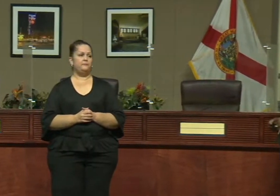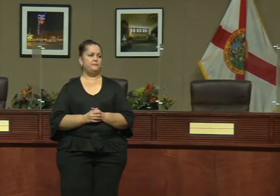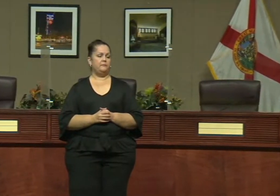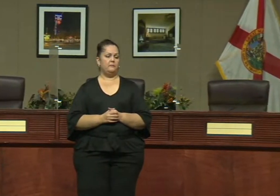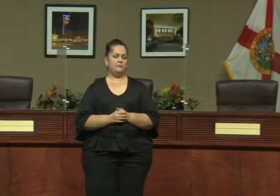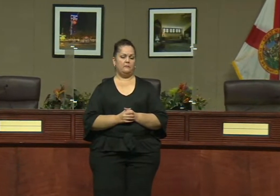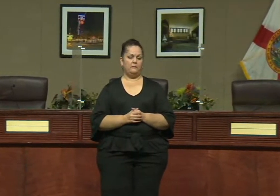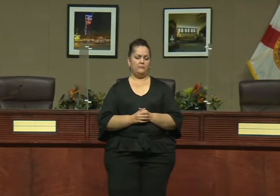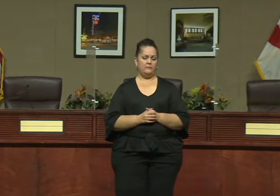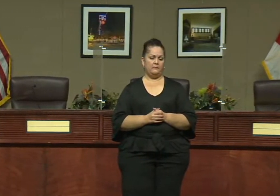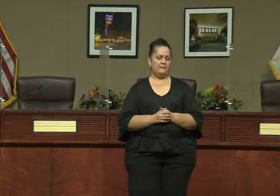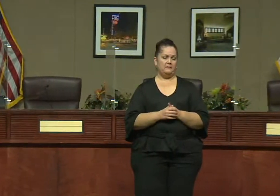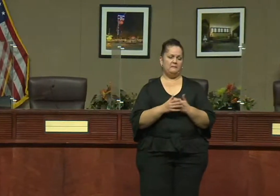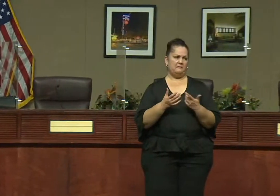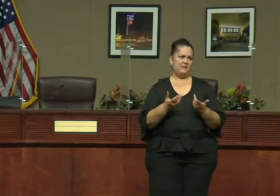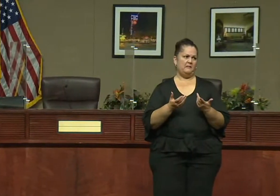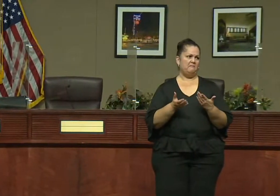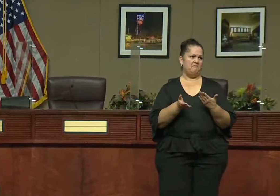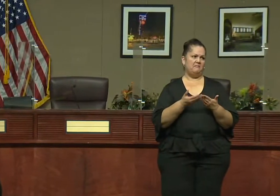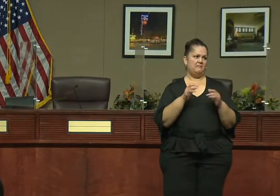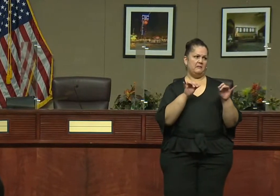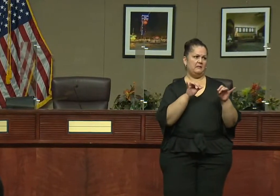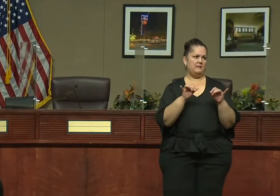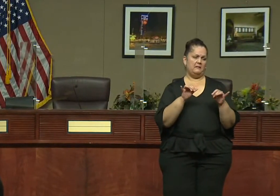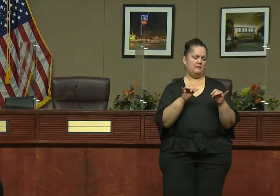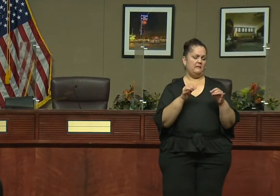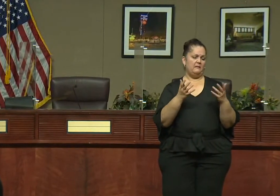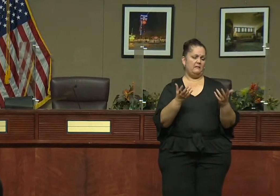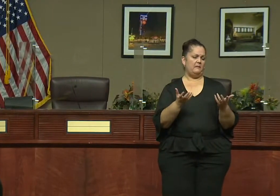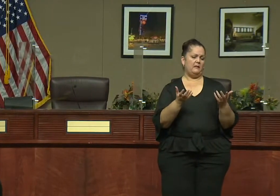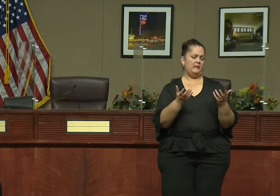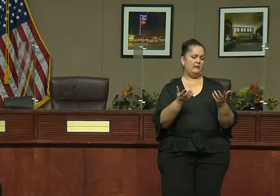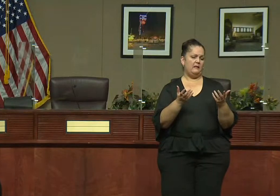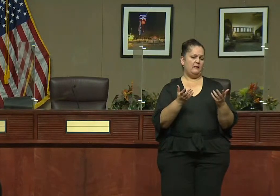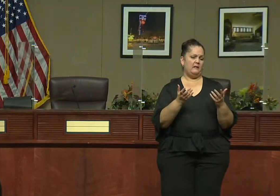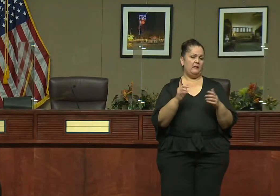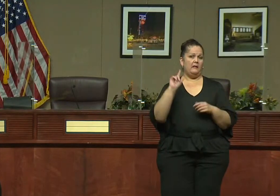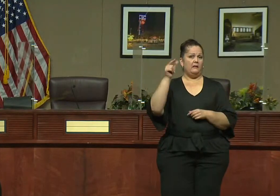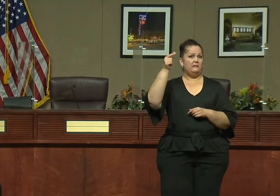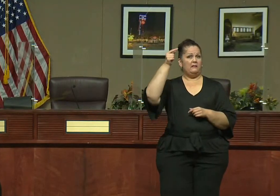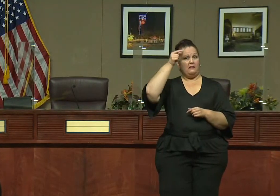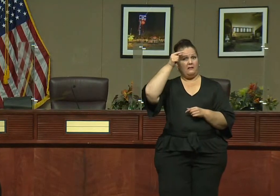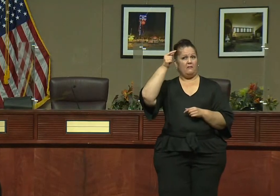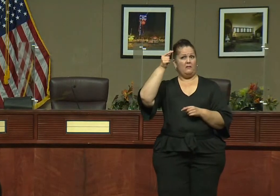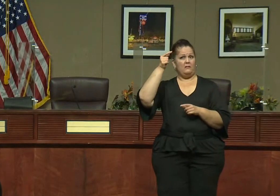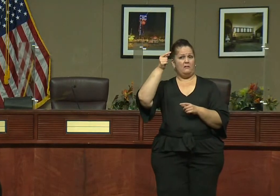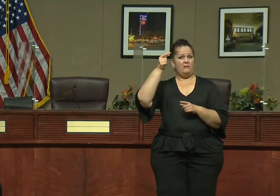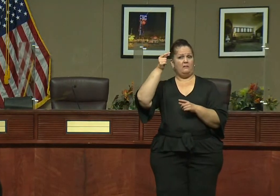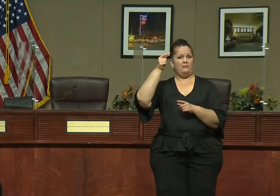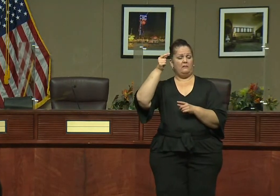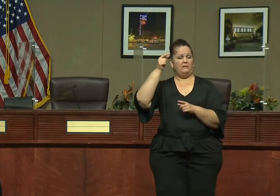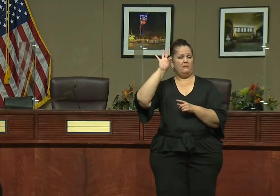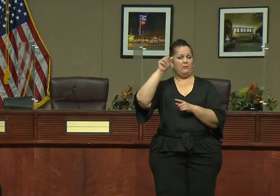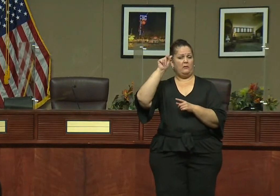I don't have much more to add than that. The governor took a lot of our